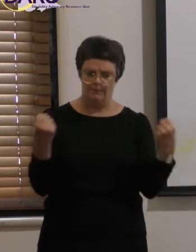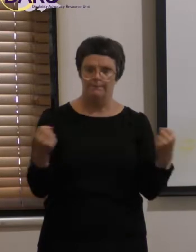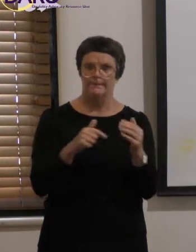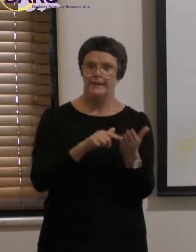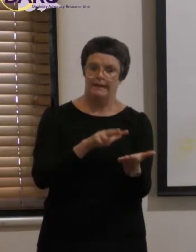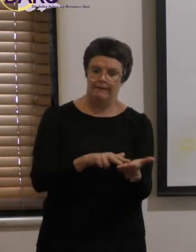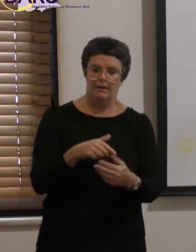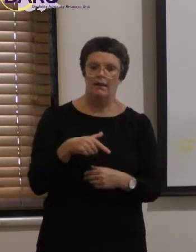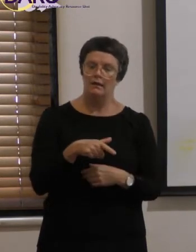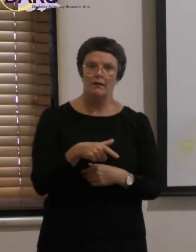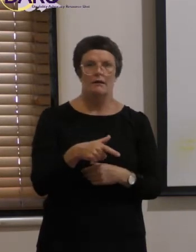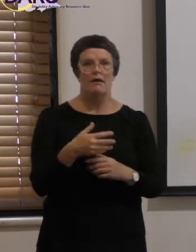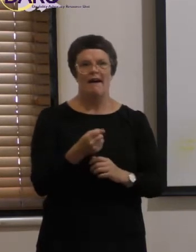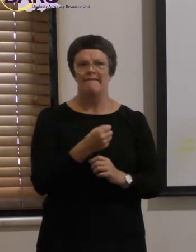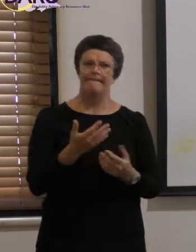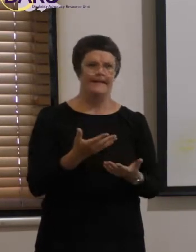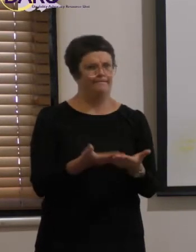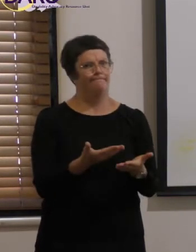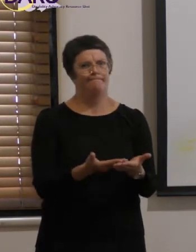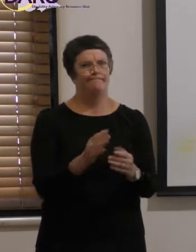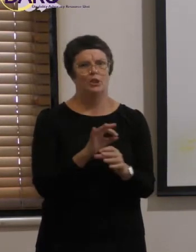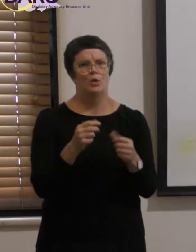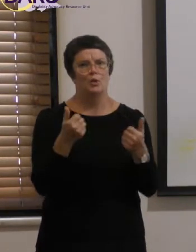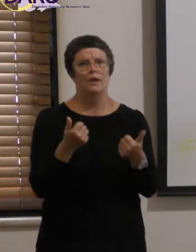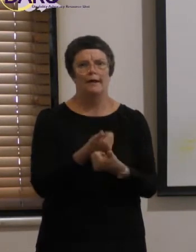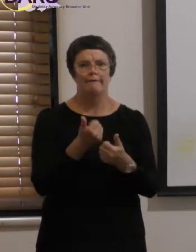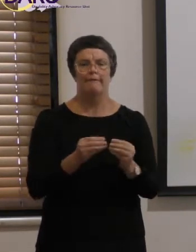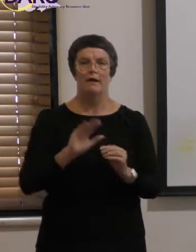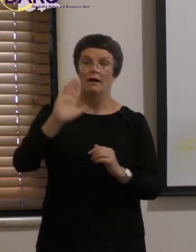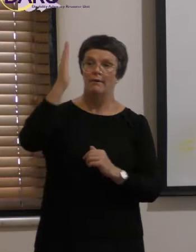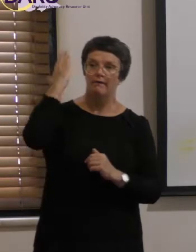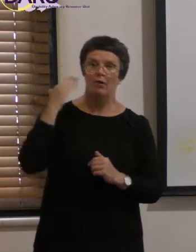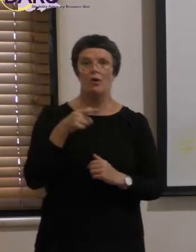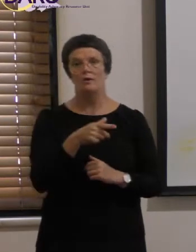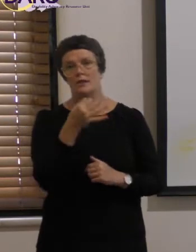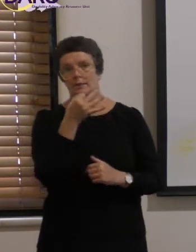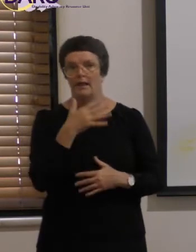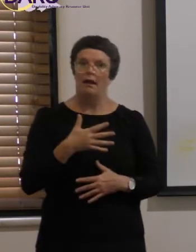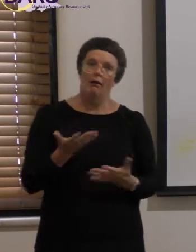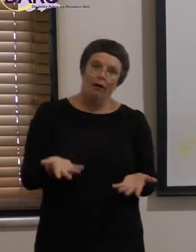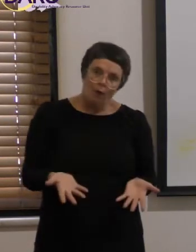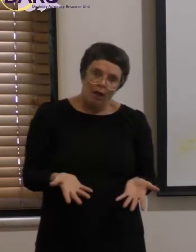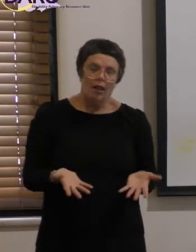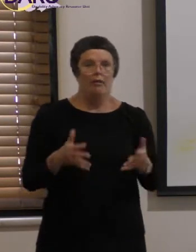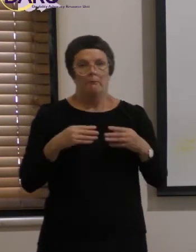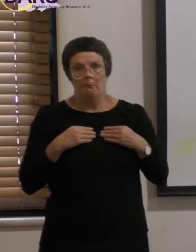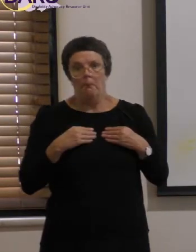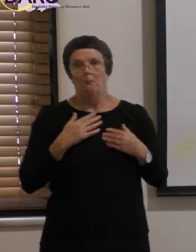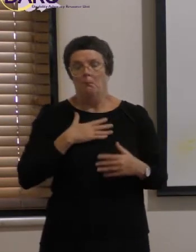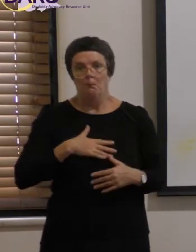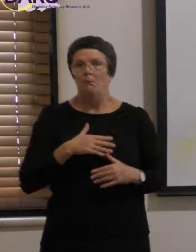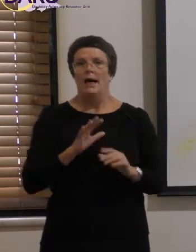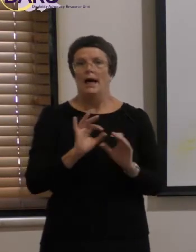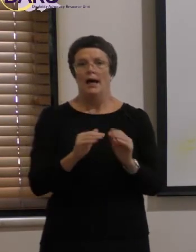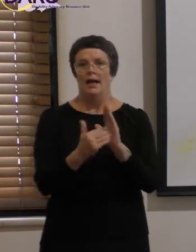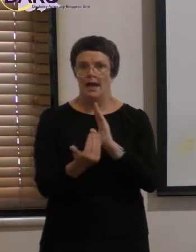You know, before that it was yes, but kind of what else do you do, you know? But now there's a real change in the